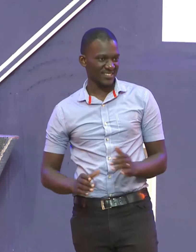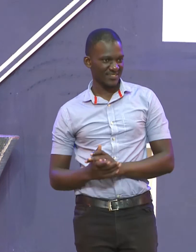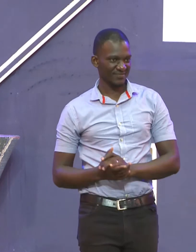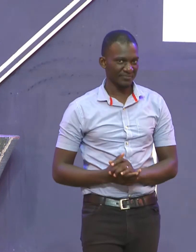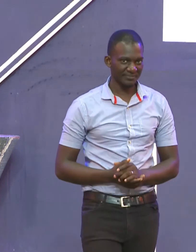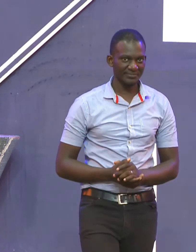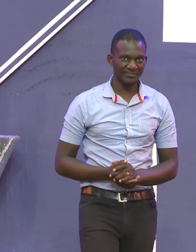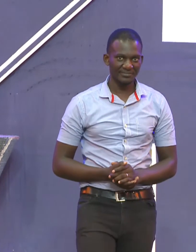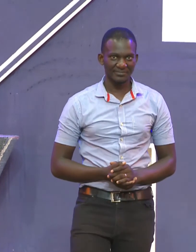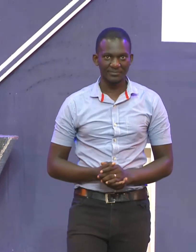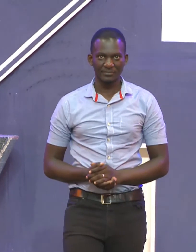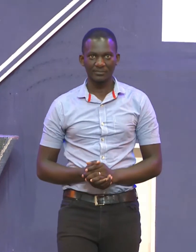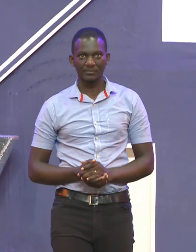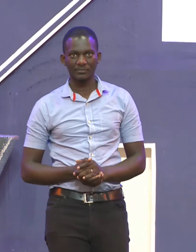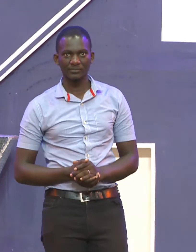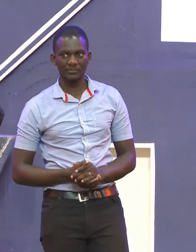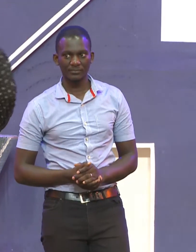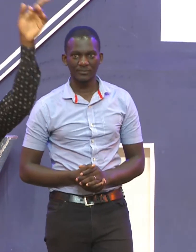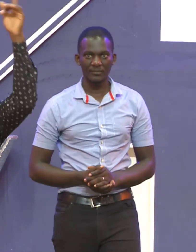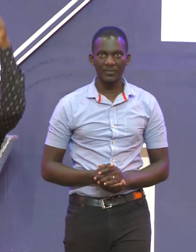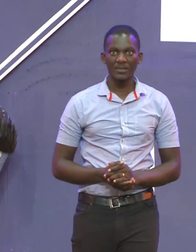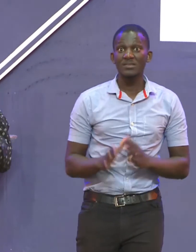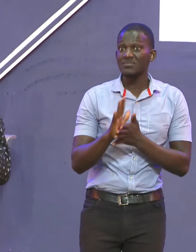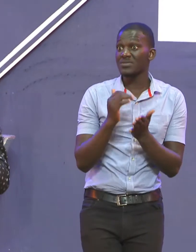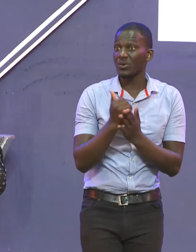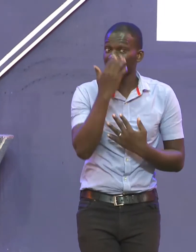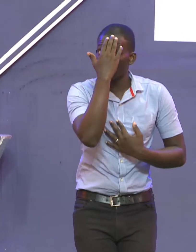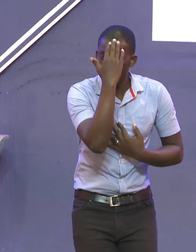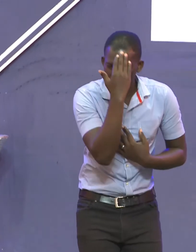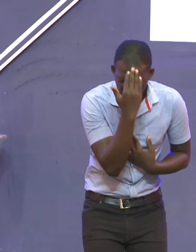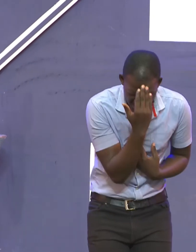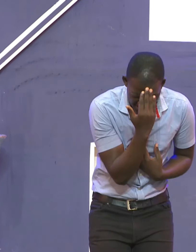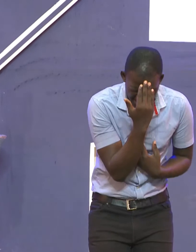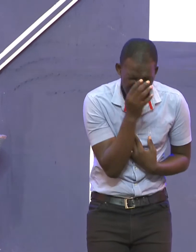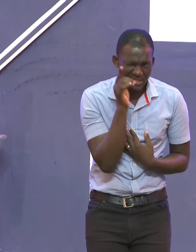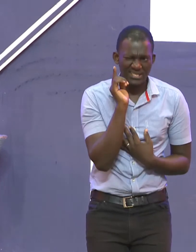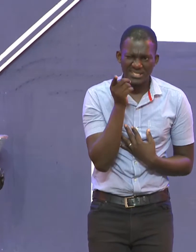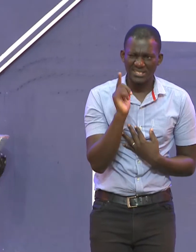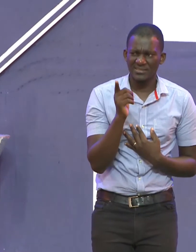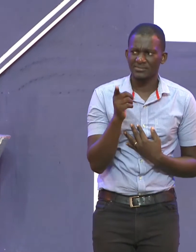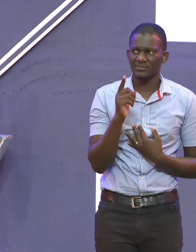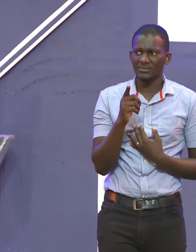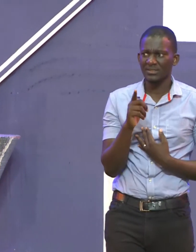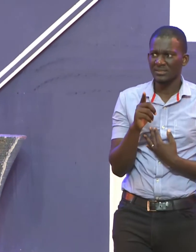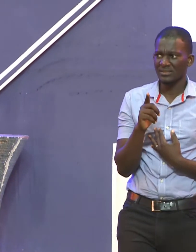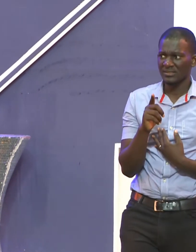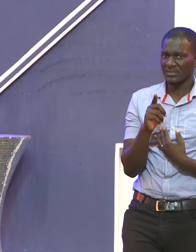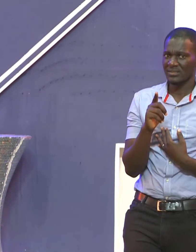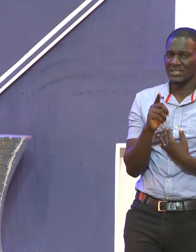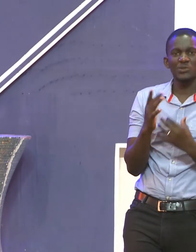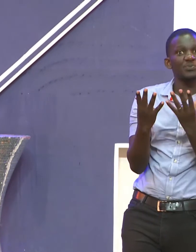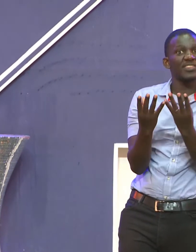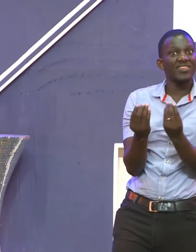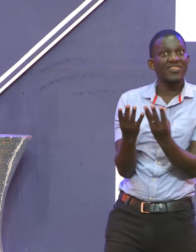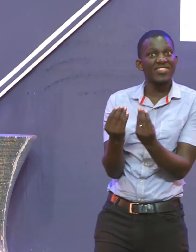to be submissive unto your husband Jesus. Kuba mugovu buli, because that all submissiveness bujja kwanguira okugonda